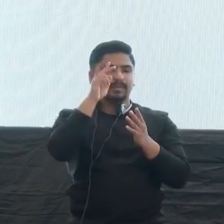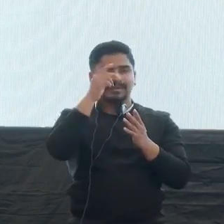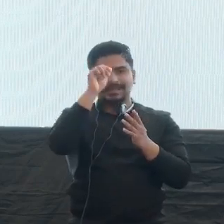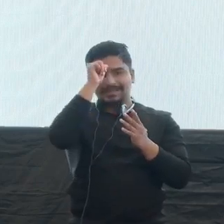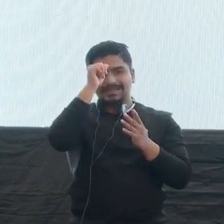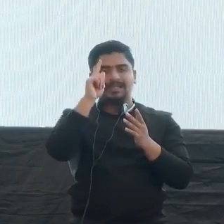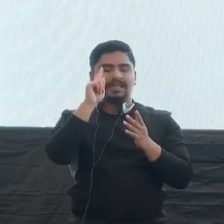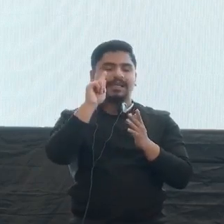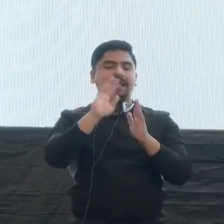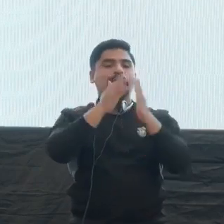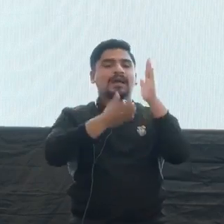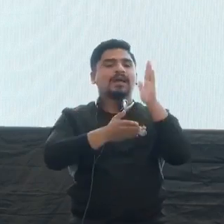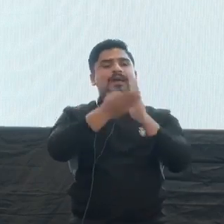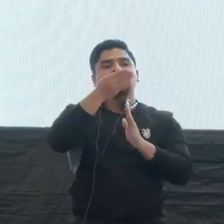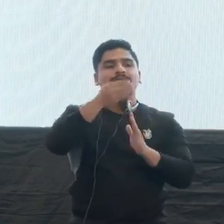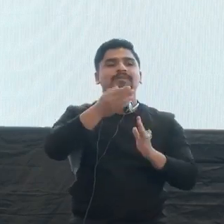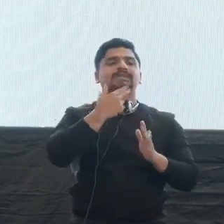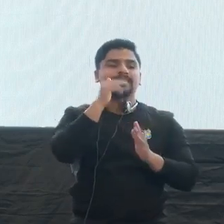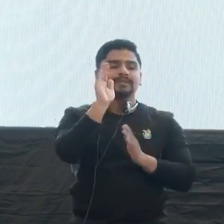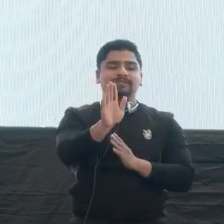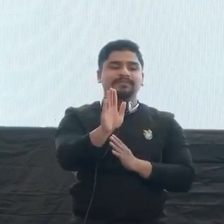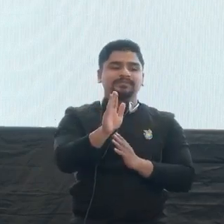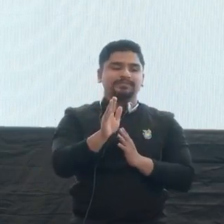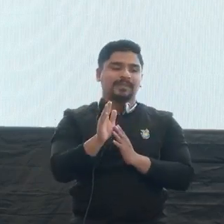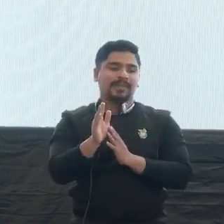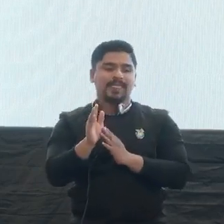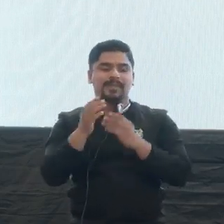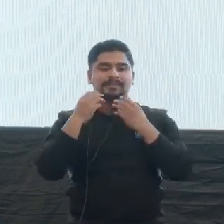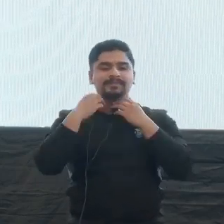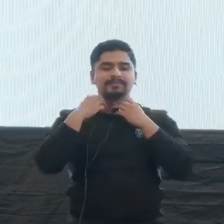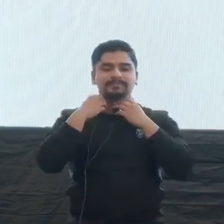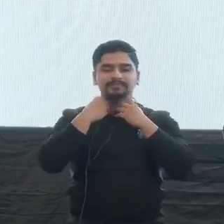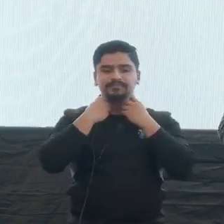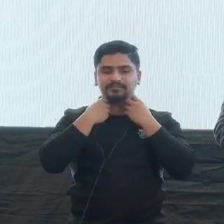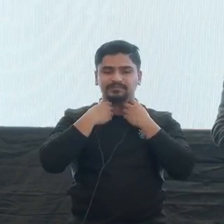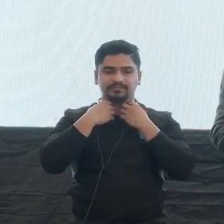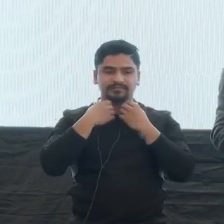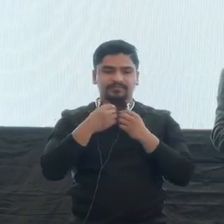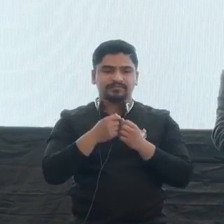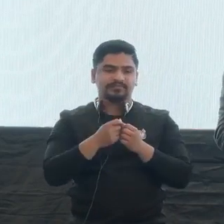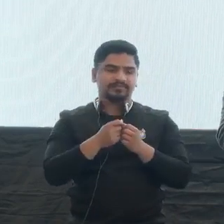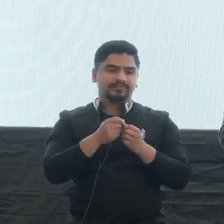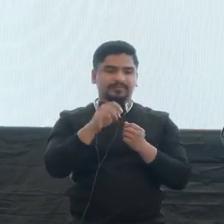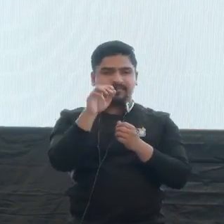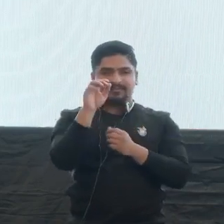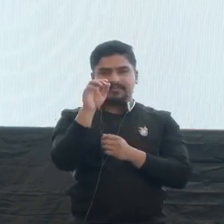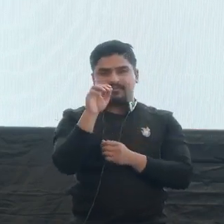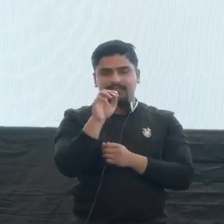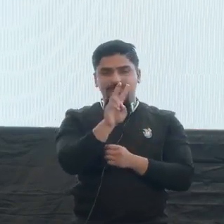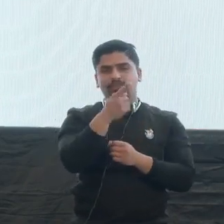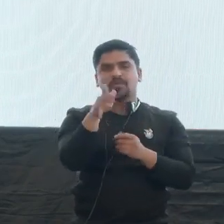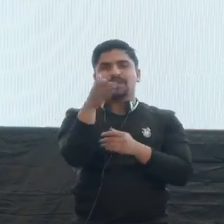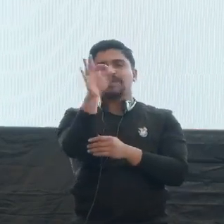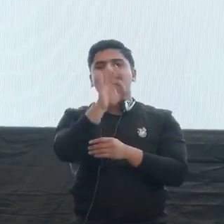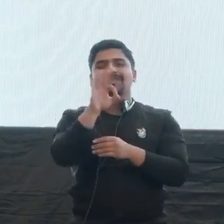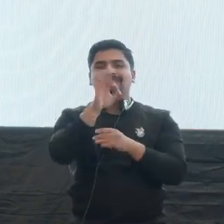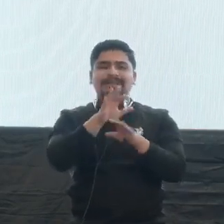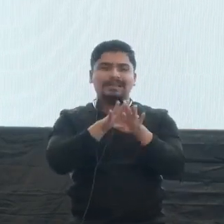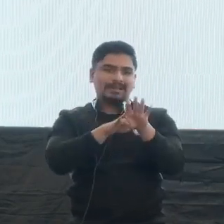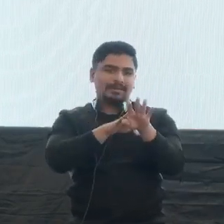coordination between MHRD and Ministry of Social Justice and Empowerment. To the point, implementation of RPWD